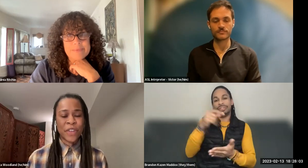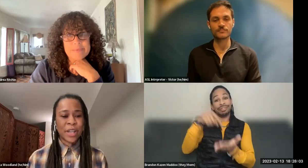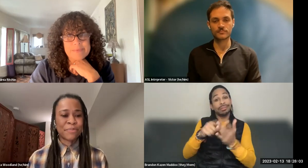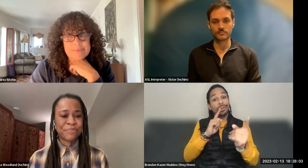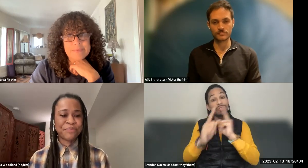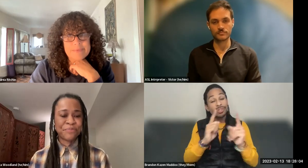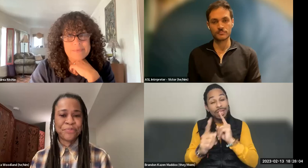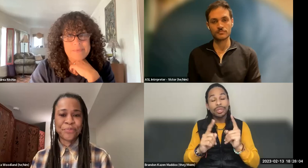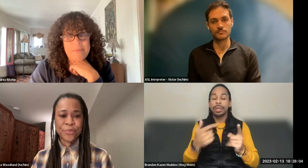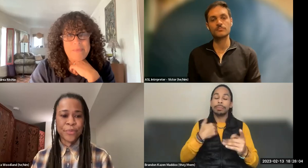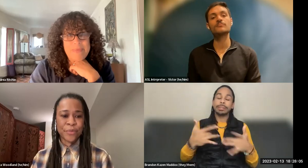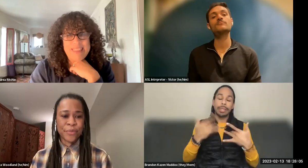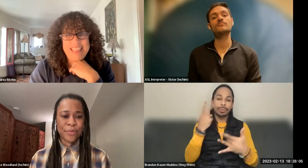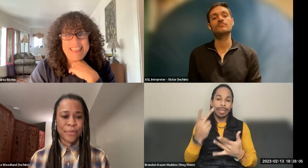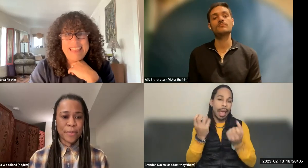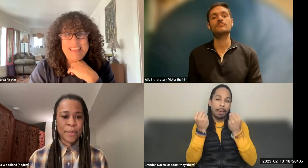folks are intervening.